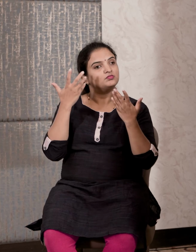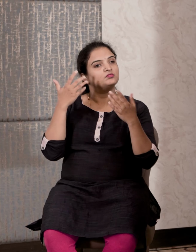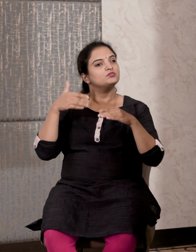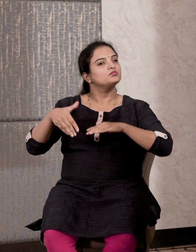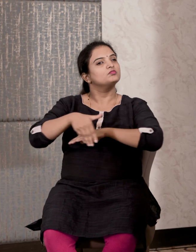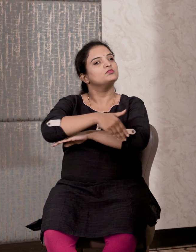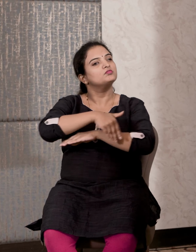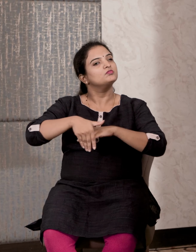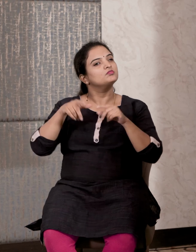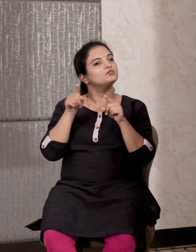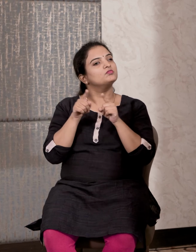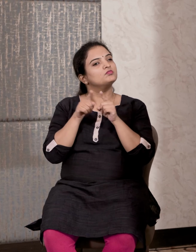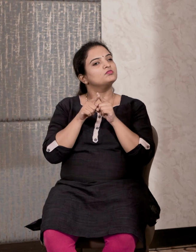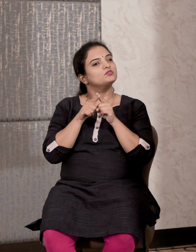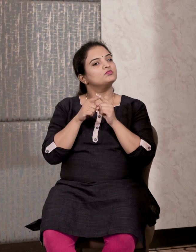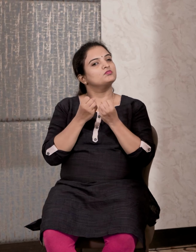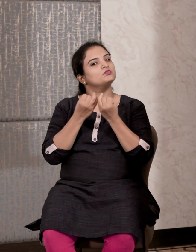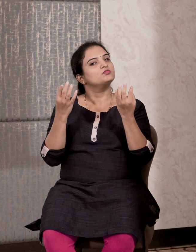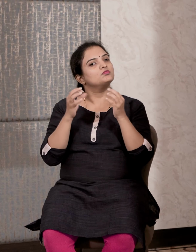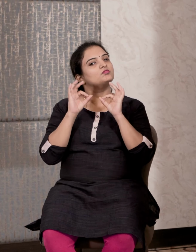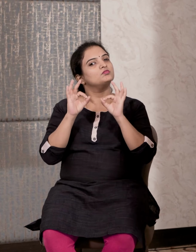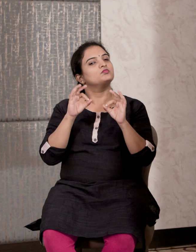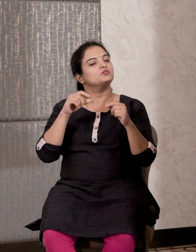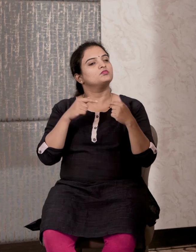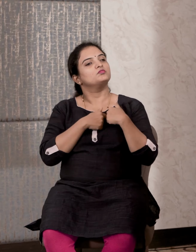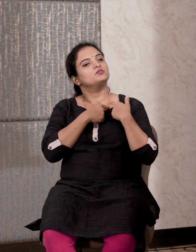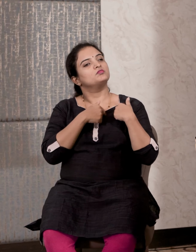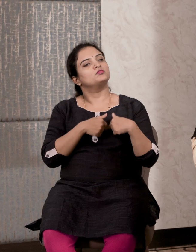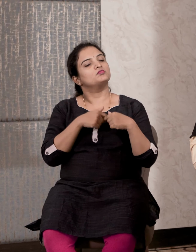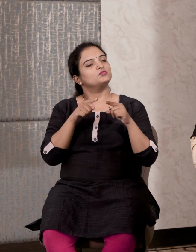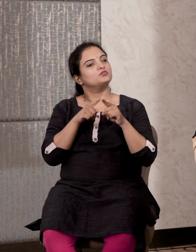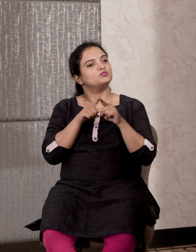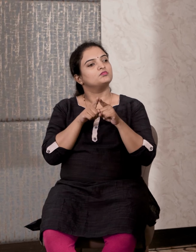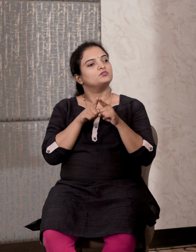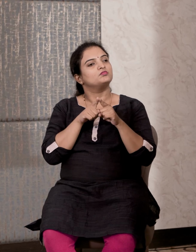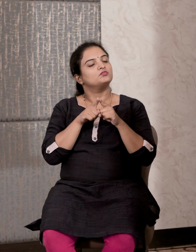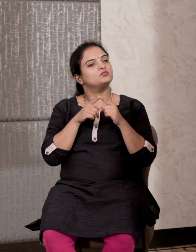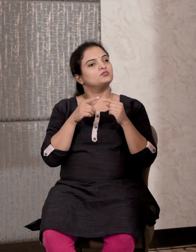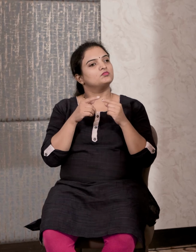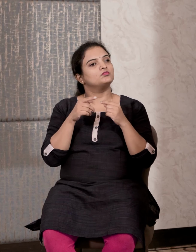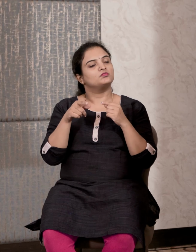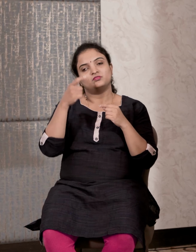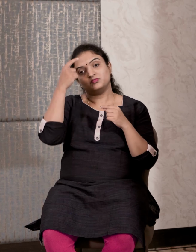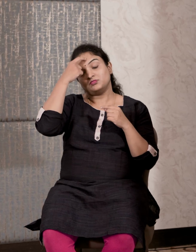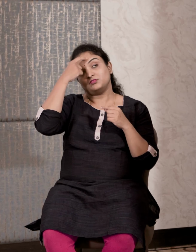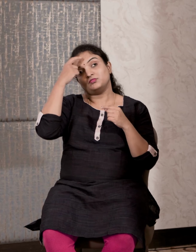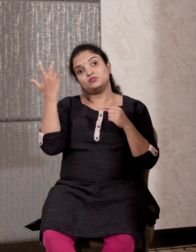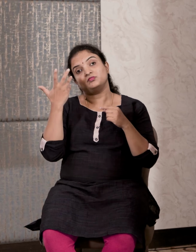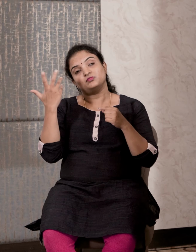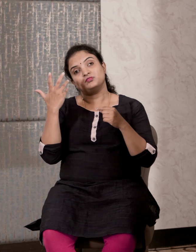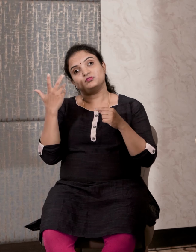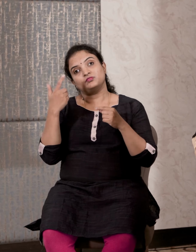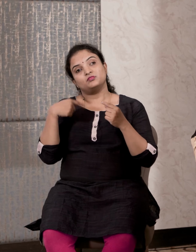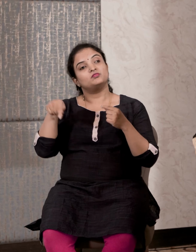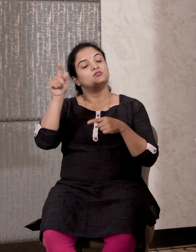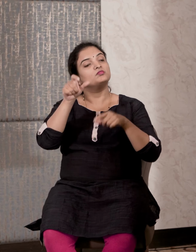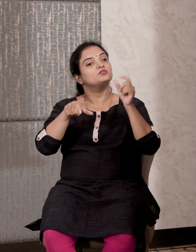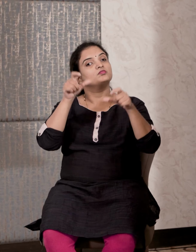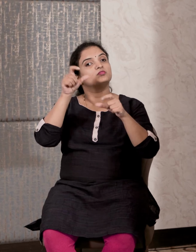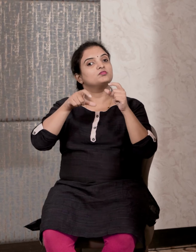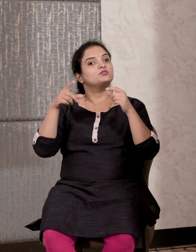are and designers will have a very good heart, and they want to make things. The problem generally comes is the people who